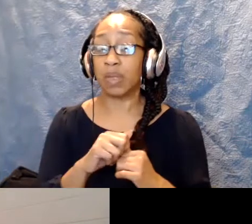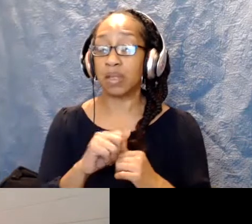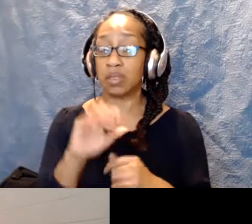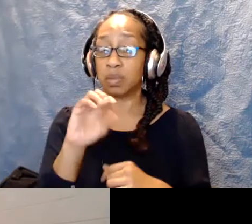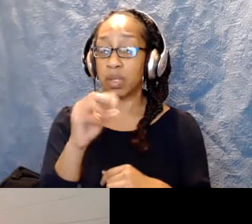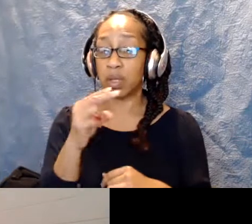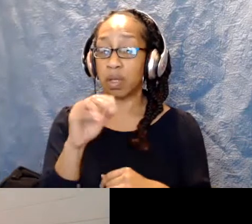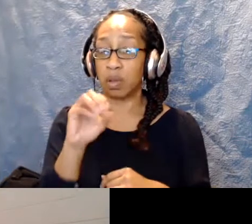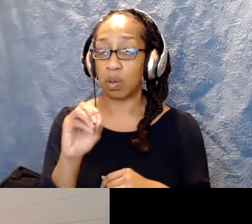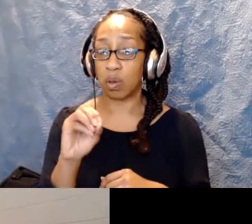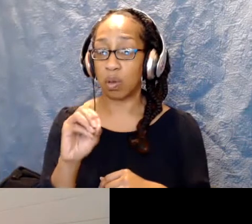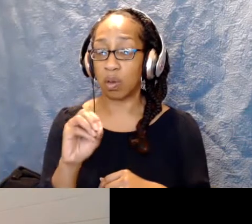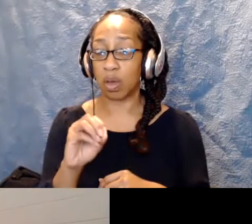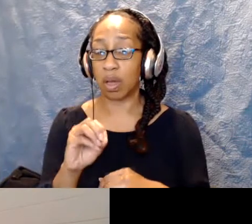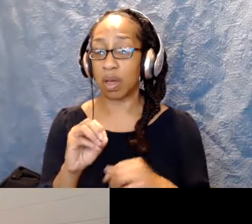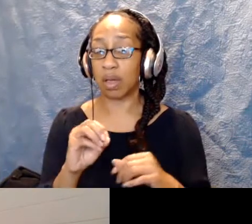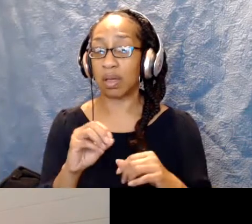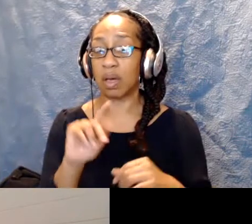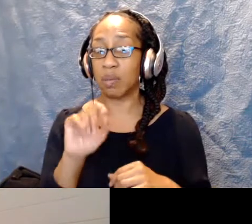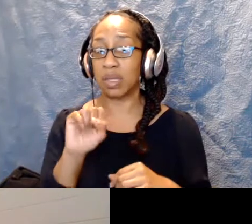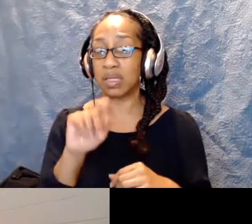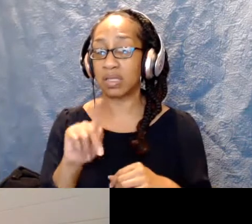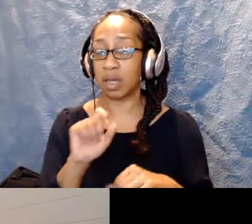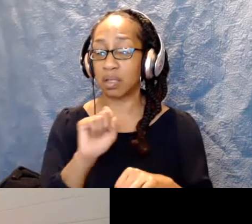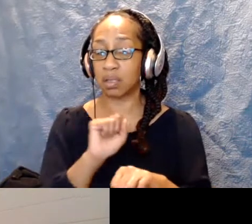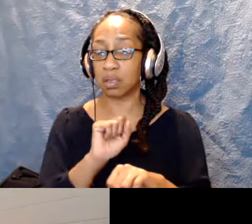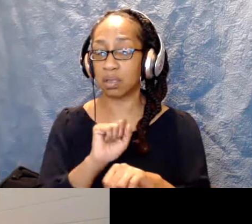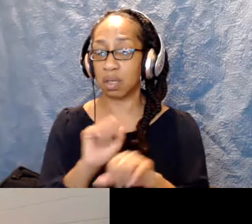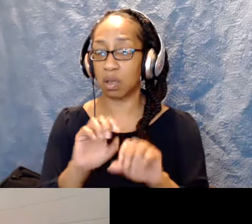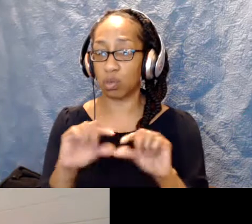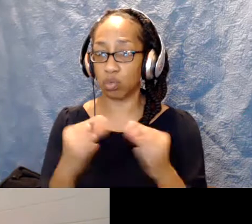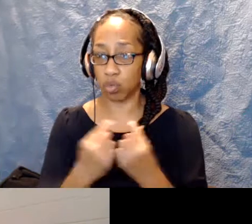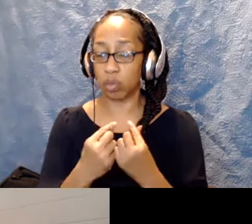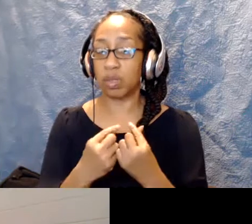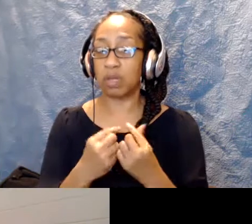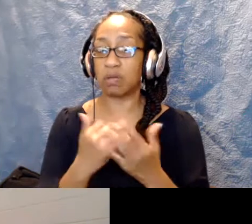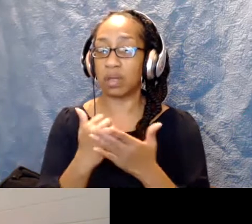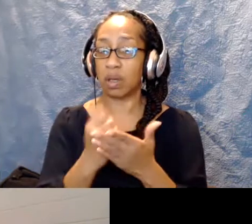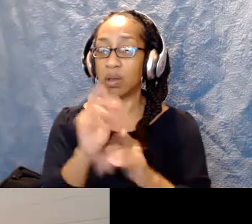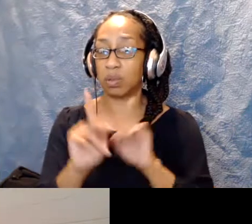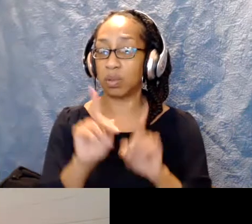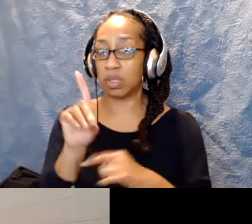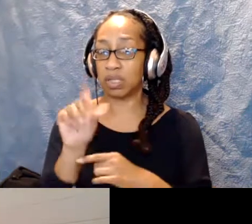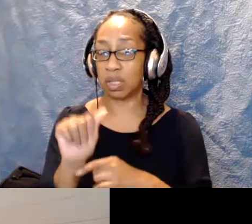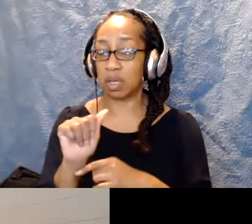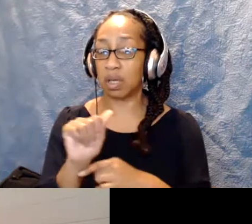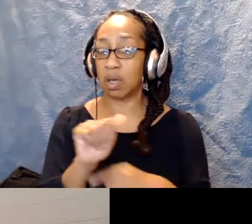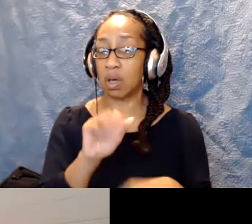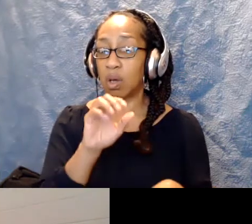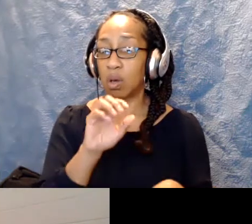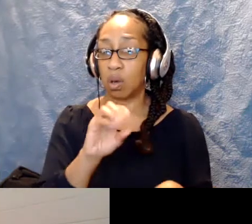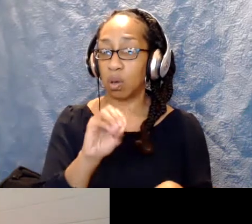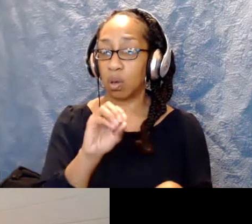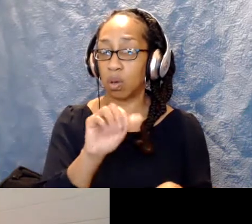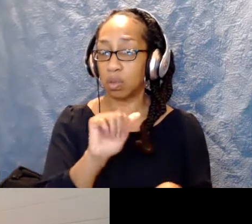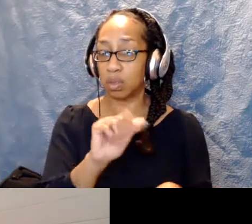First Task Force to improve community integrated employment for youth with disabilities. So OOD and local schools, as well as many other agencies, are